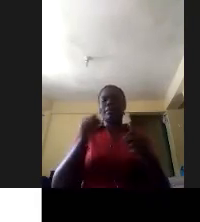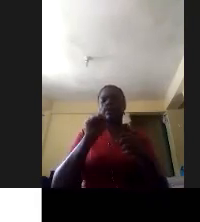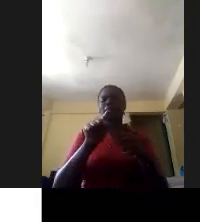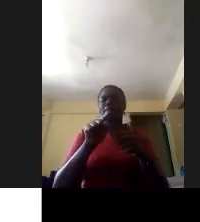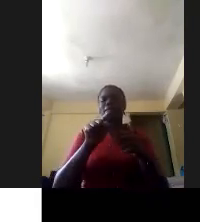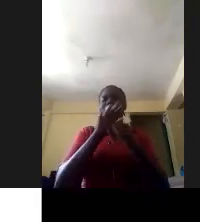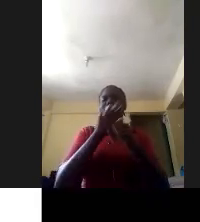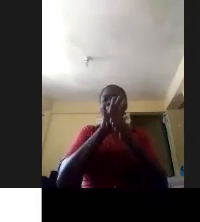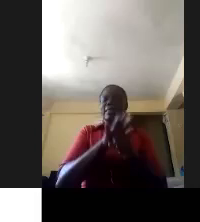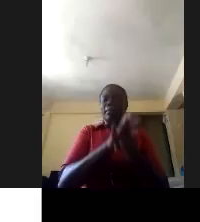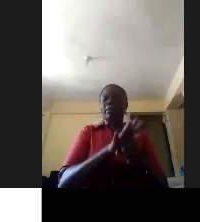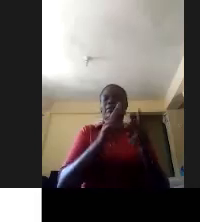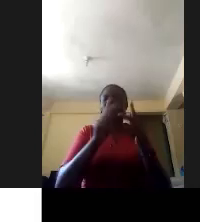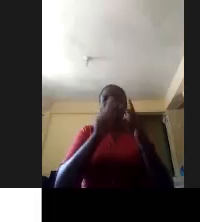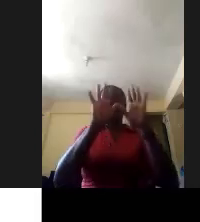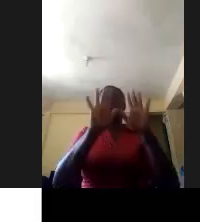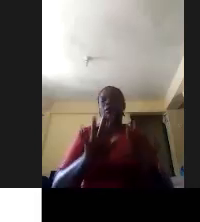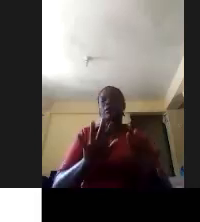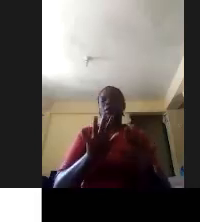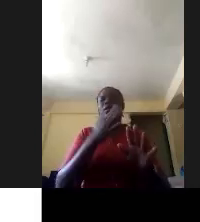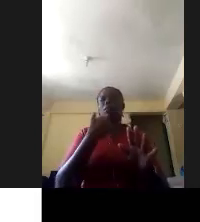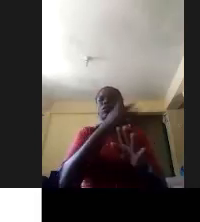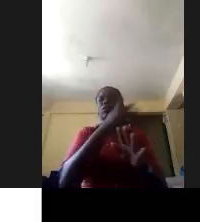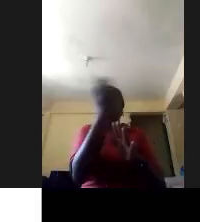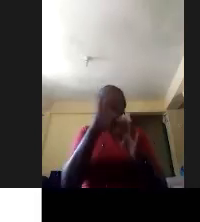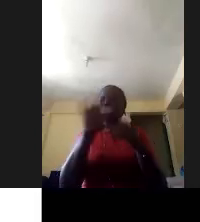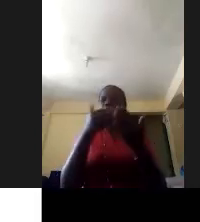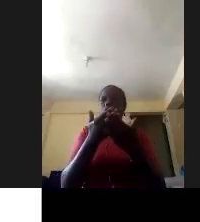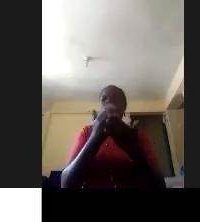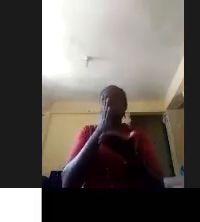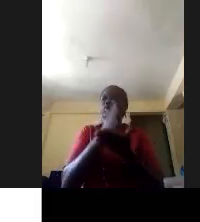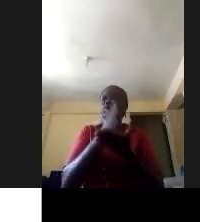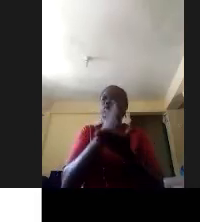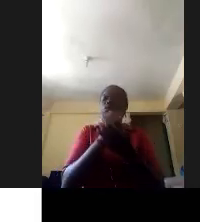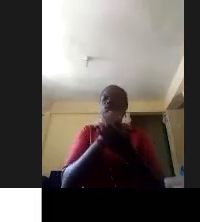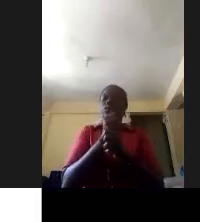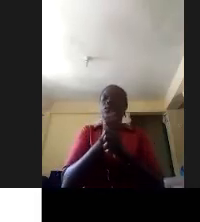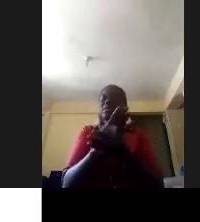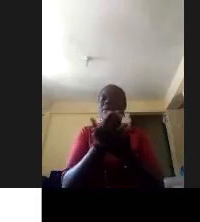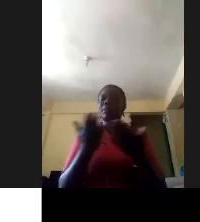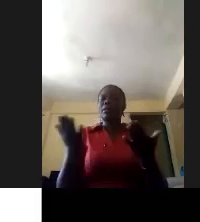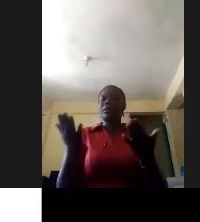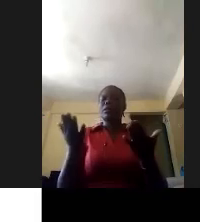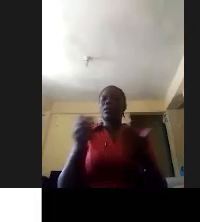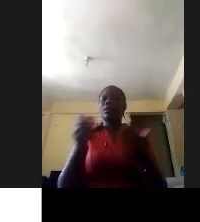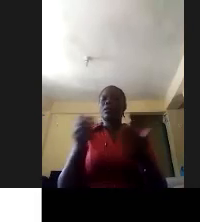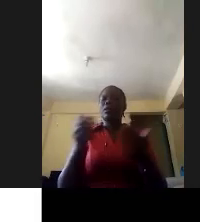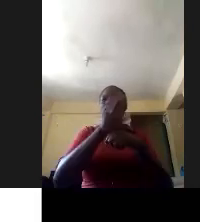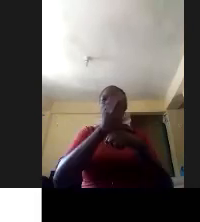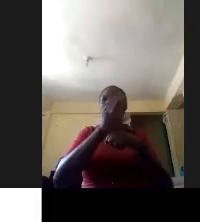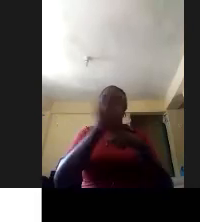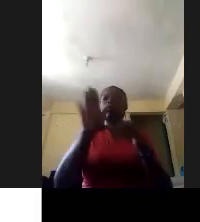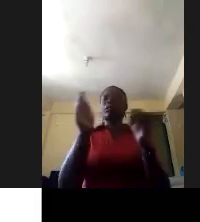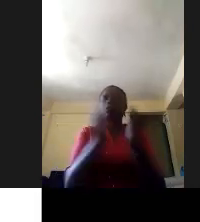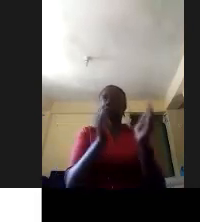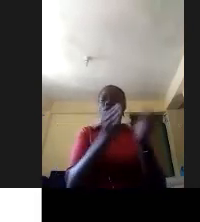important, and I want you all to kind of do something that's possible in your own small way to break the